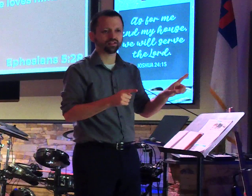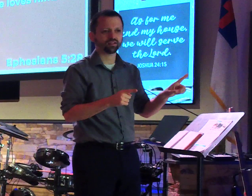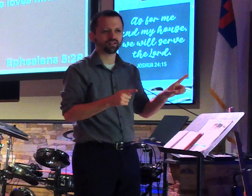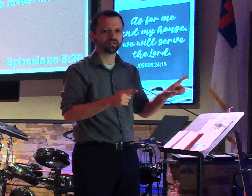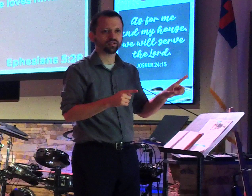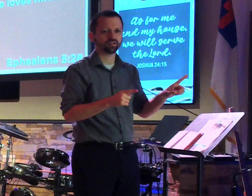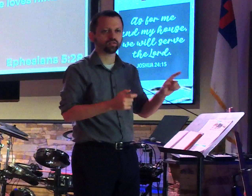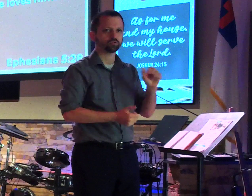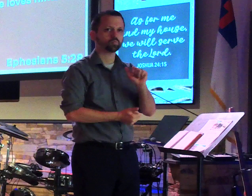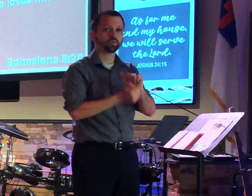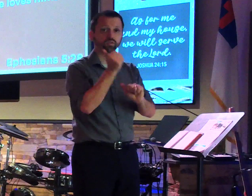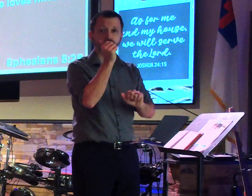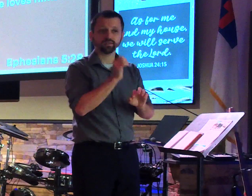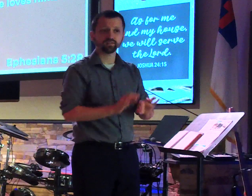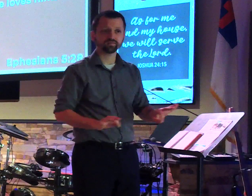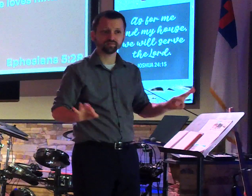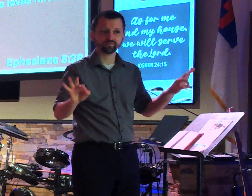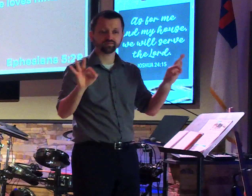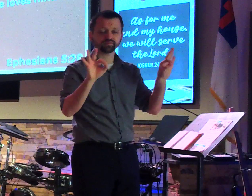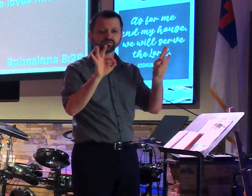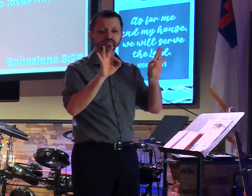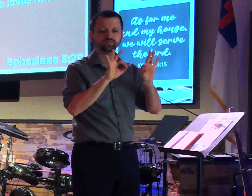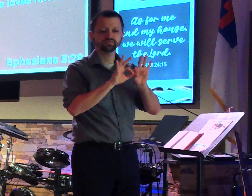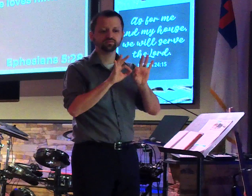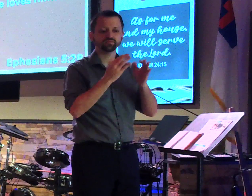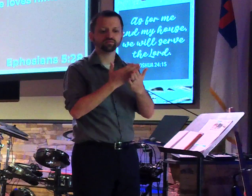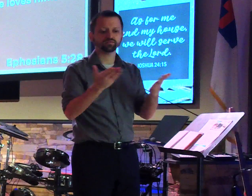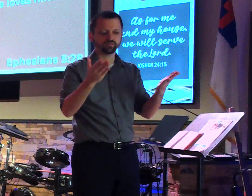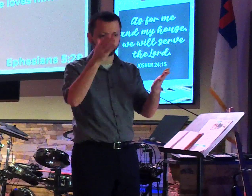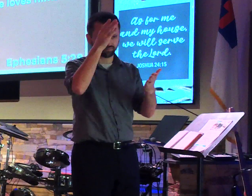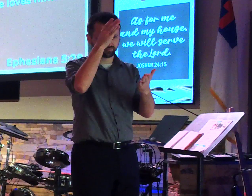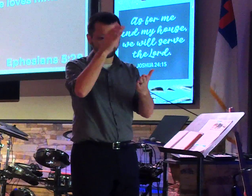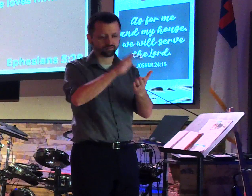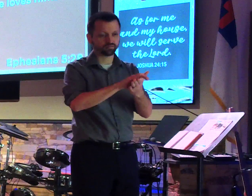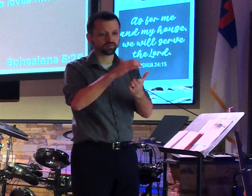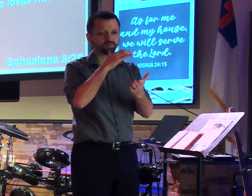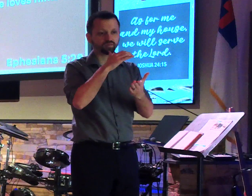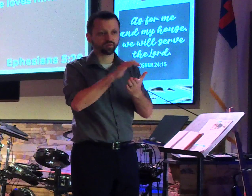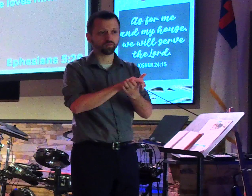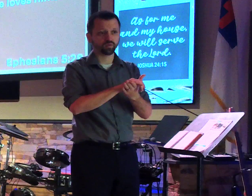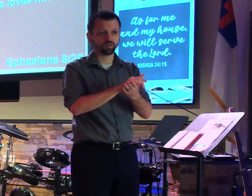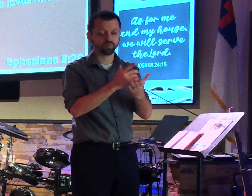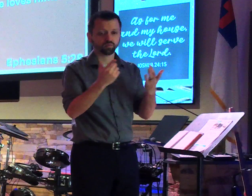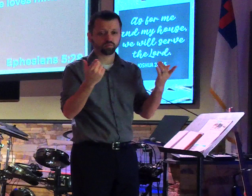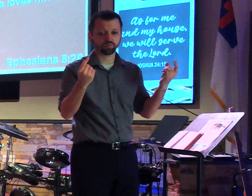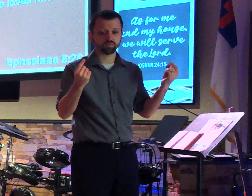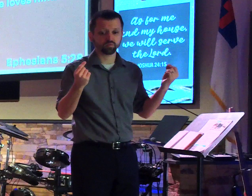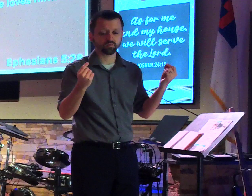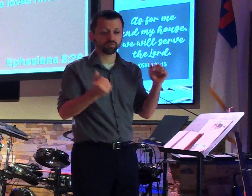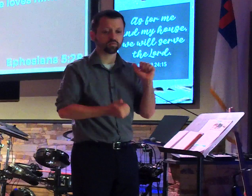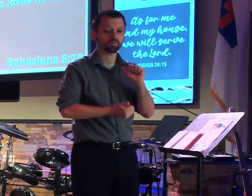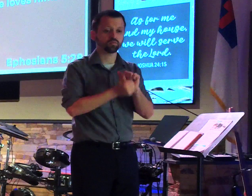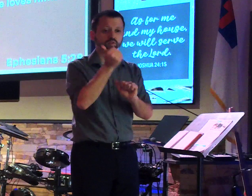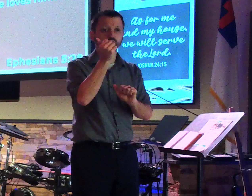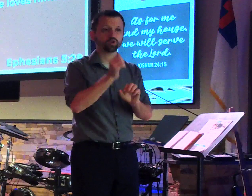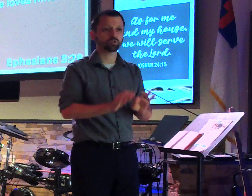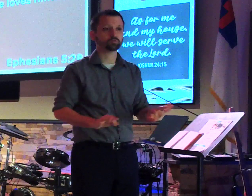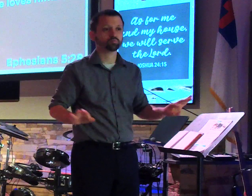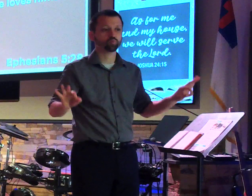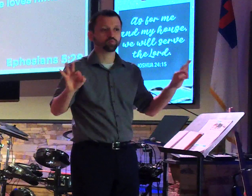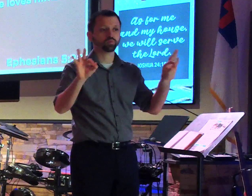here's the most important thing that a husband and wife can do. The most important